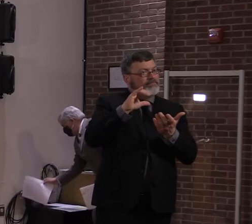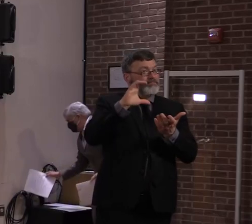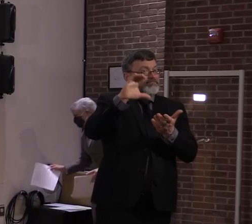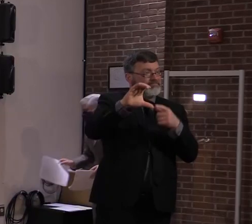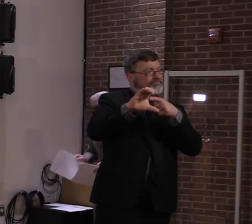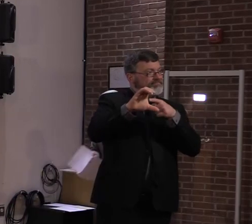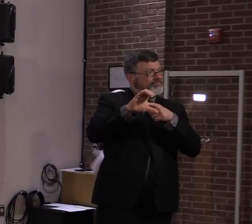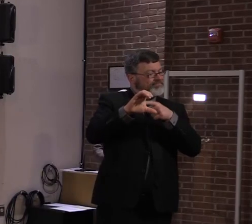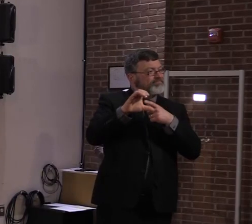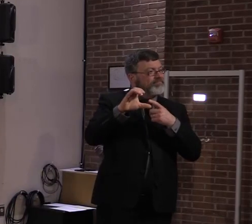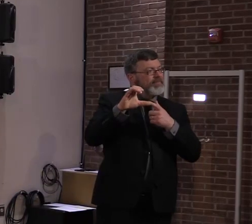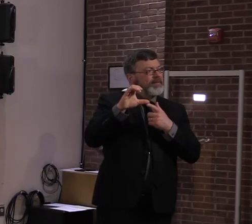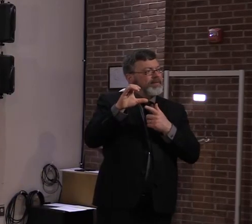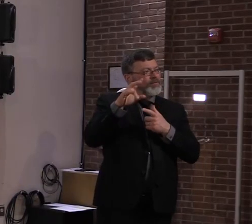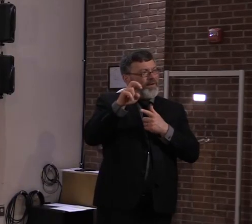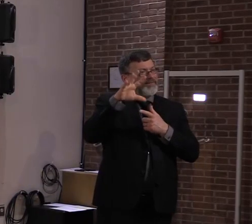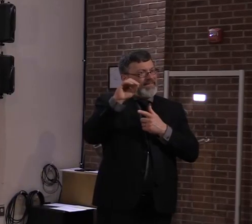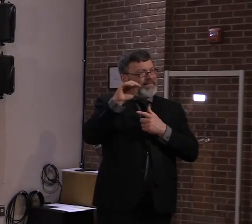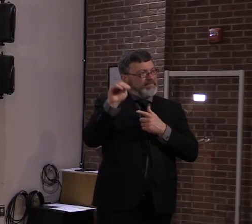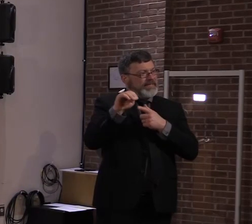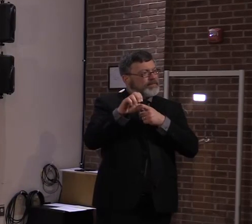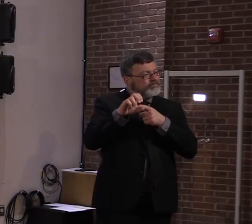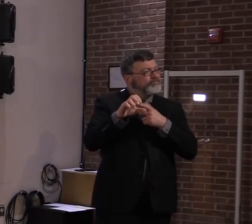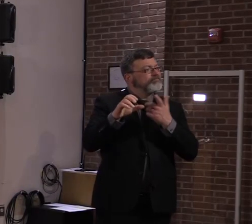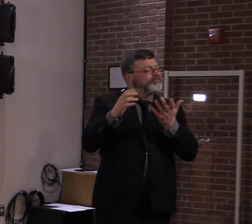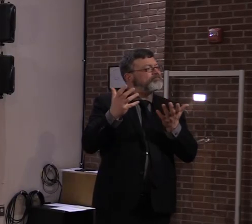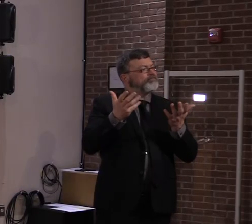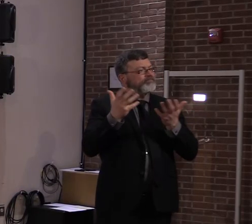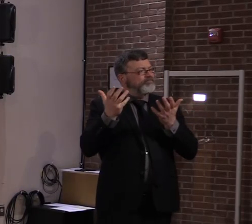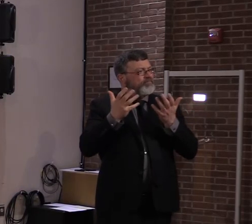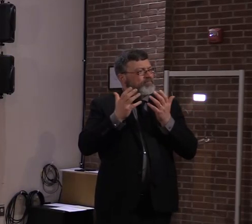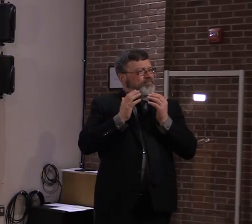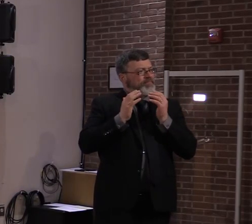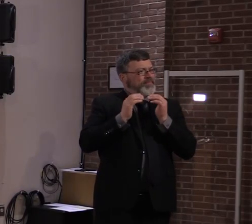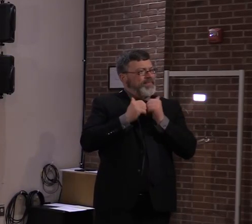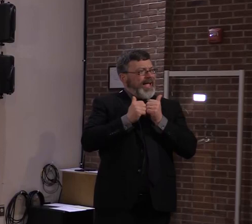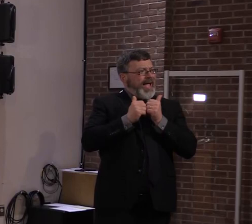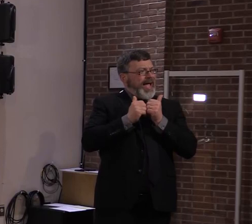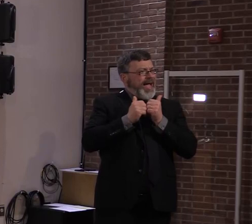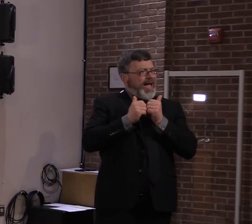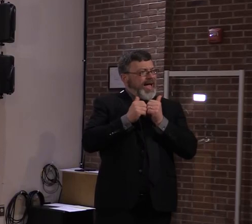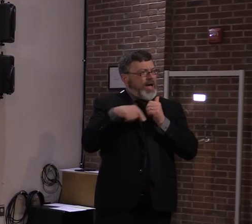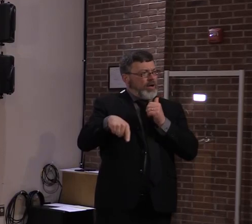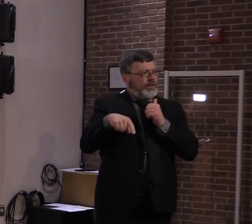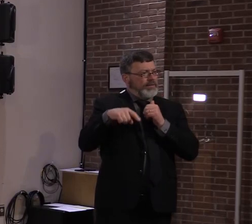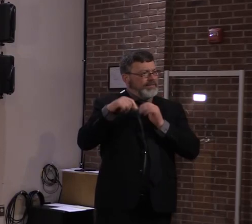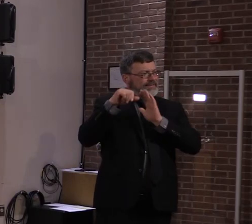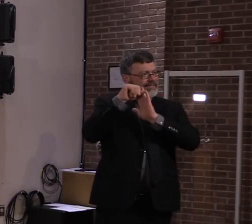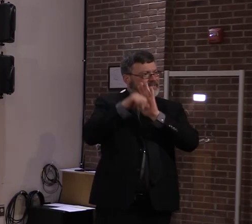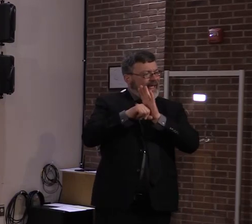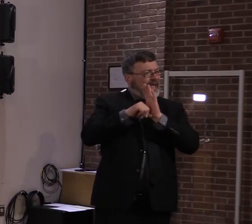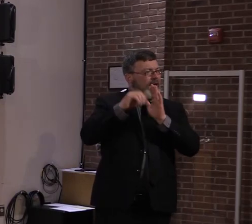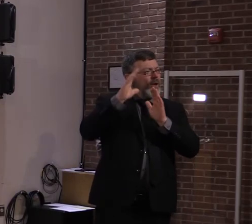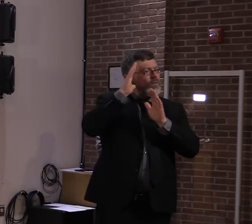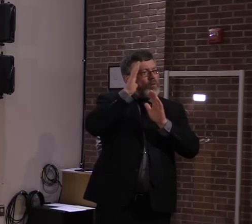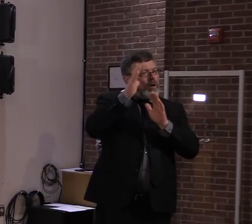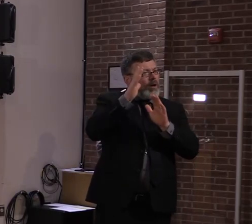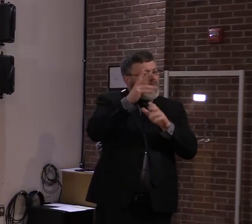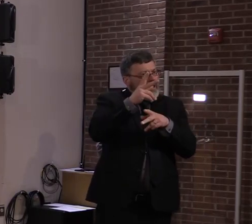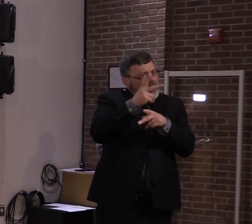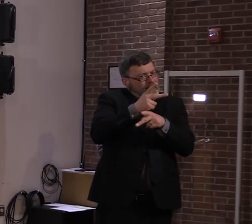intend to deal with, you know, ongoing security concerns from some of these hotels and potentially